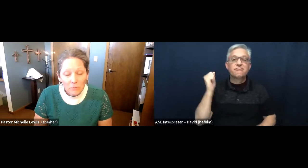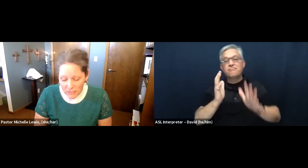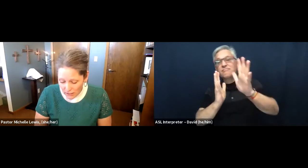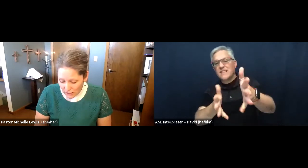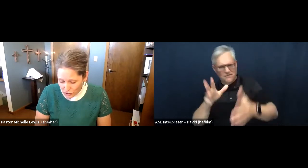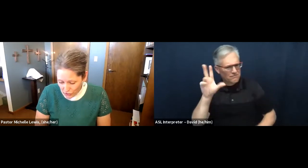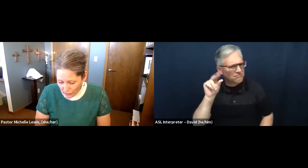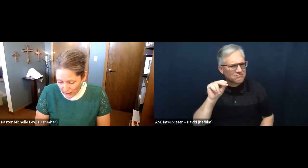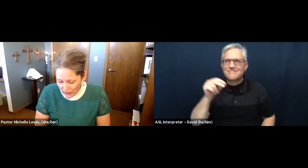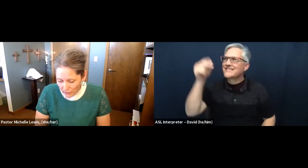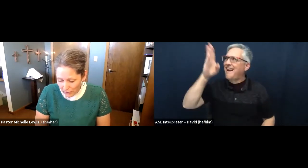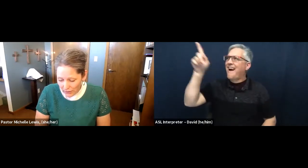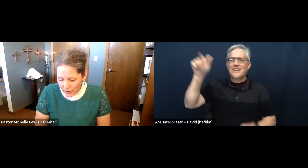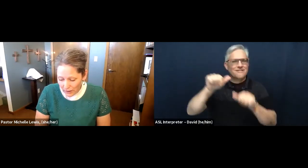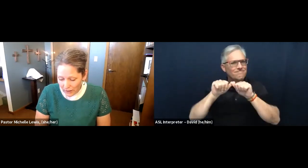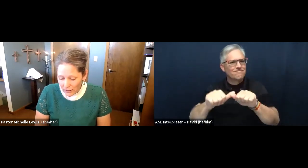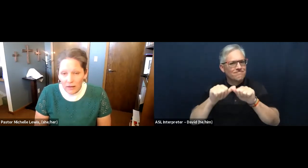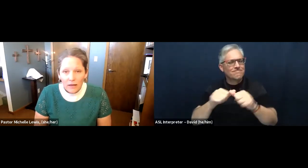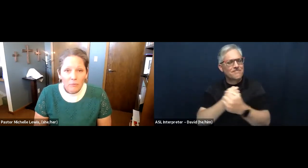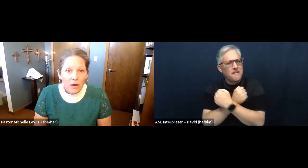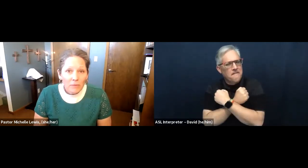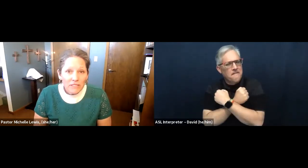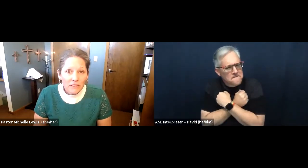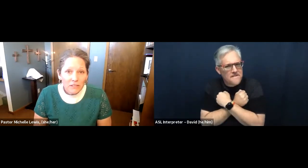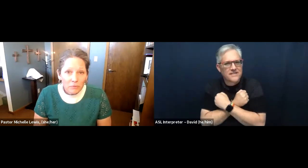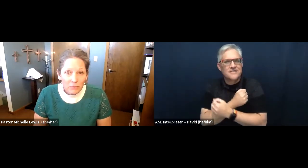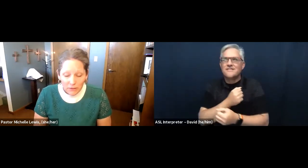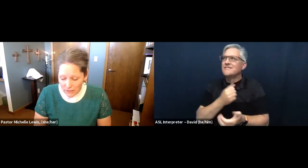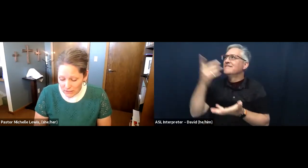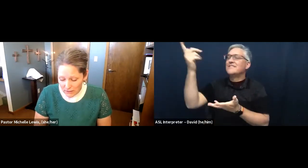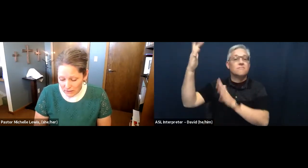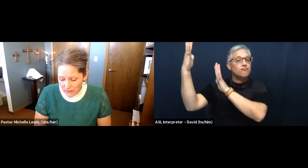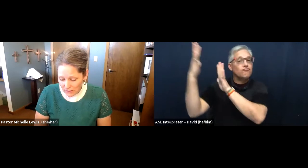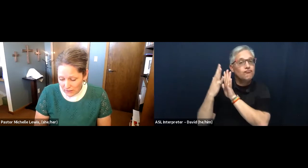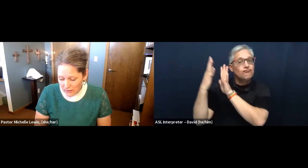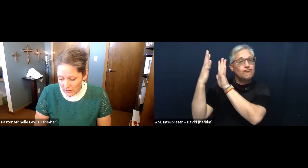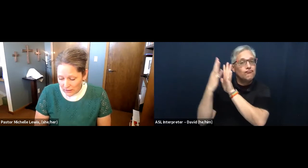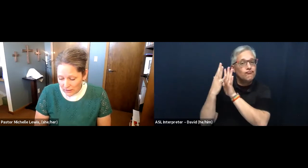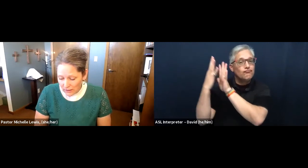God keeps showing up and promising to be with us,